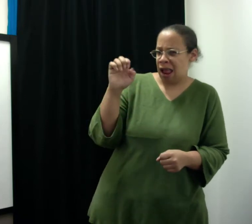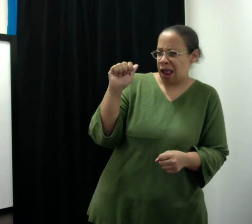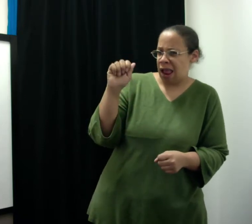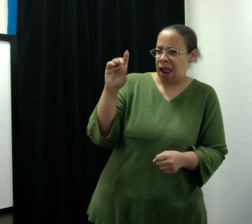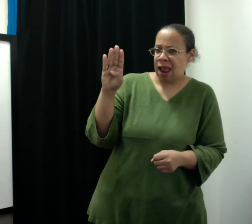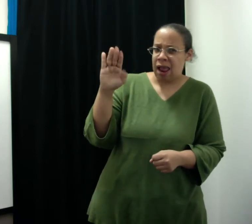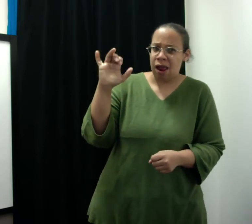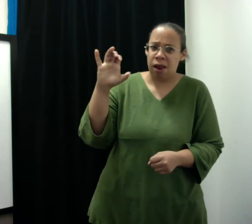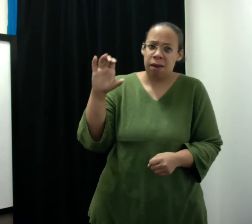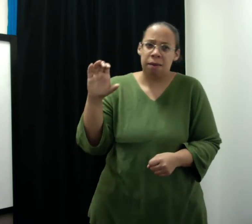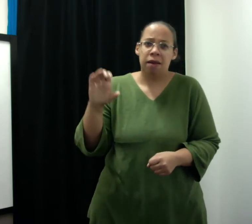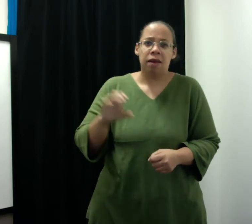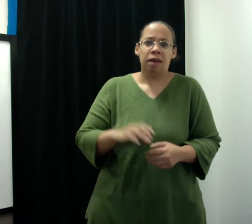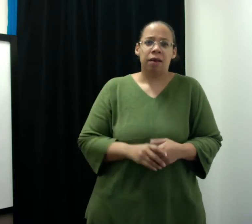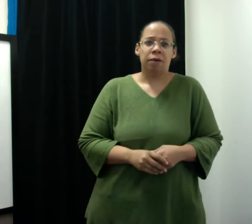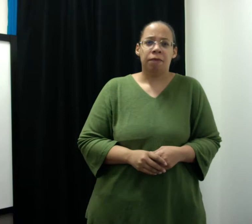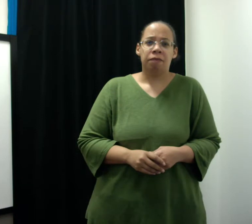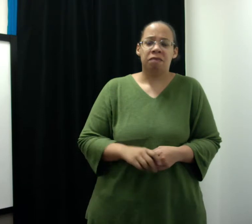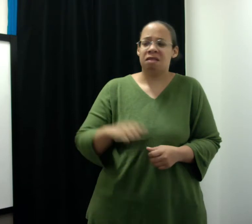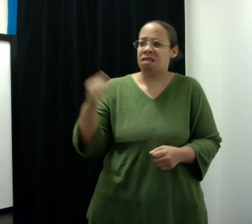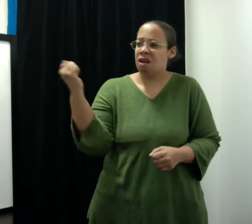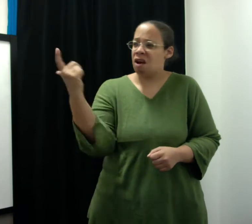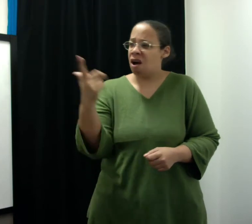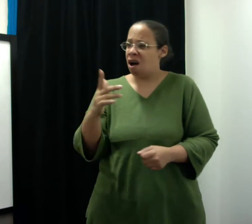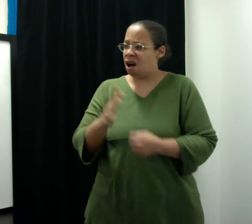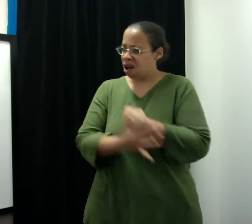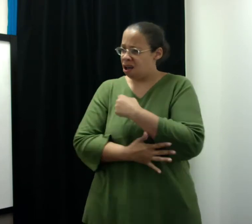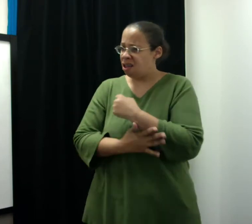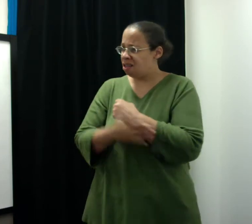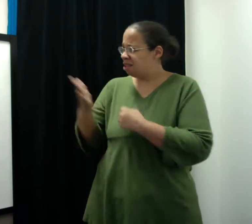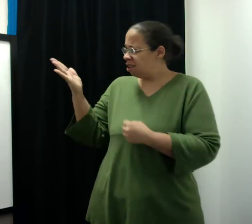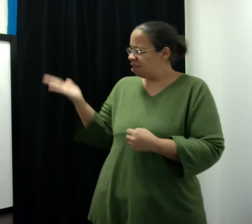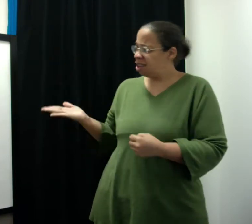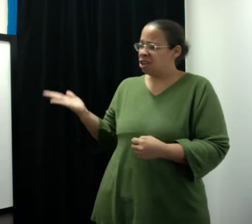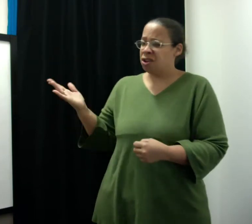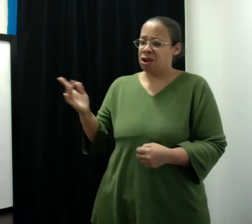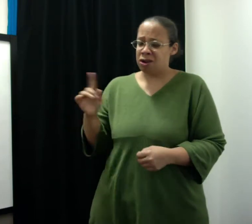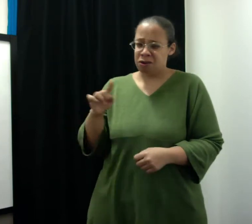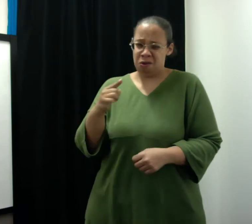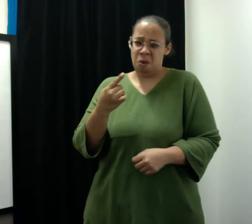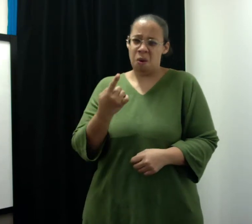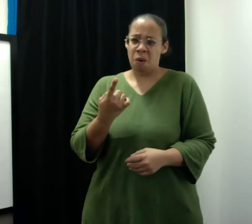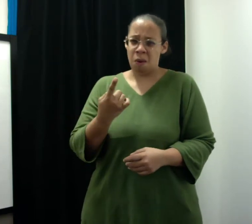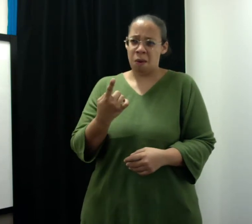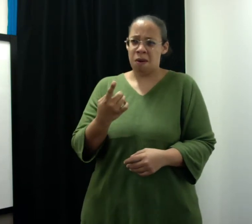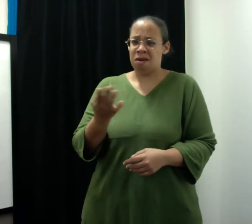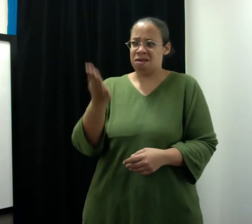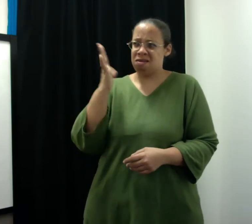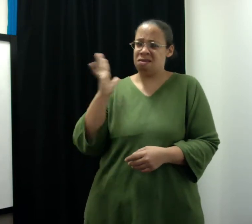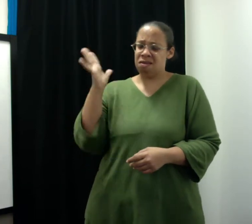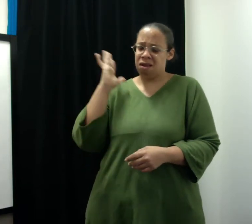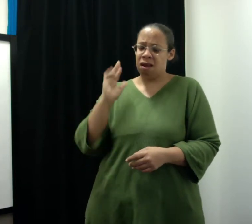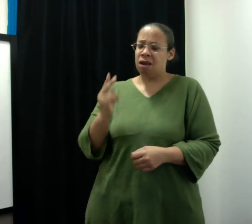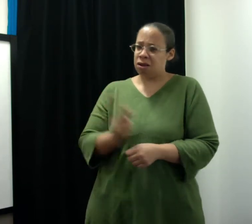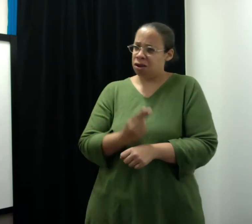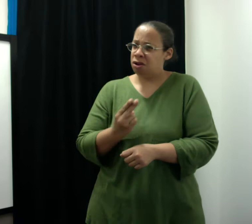and the blue. To put it simply, the Arabic script is dying. In post-colonial